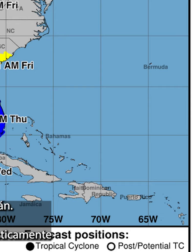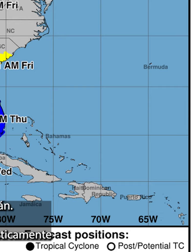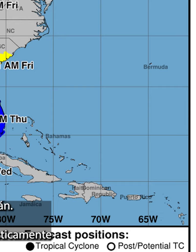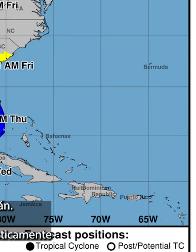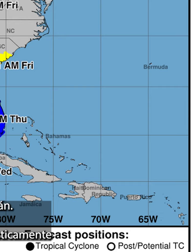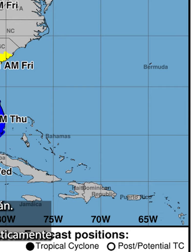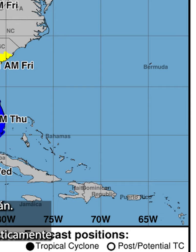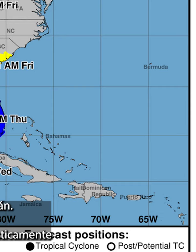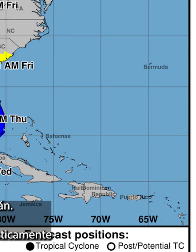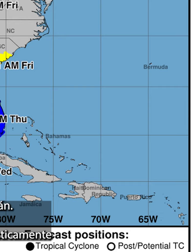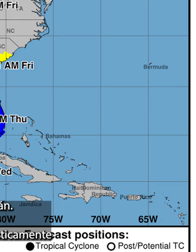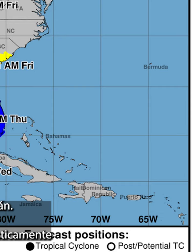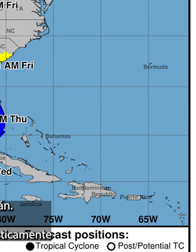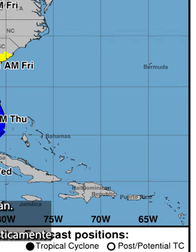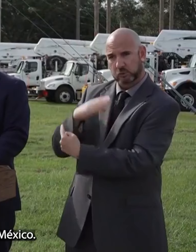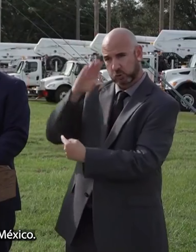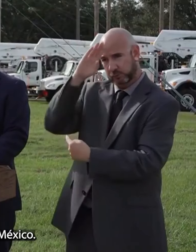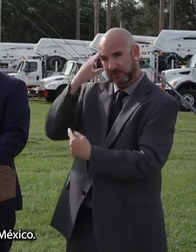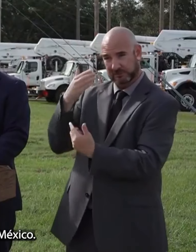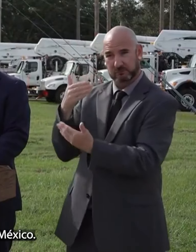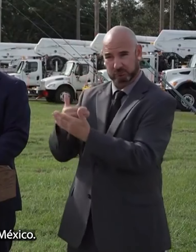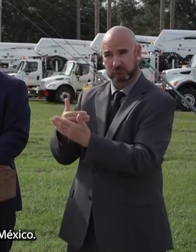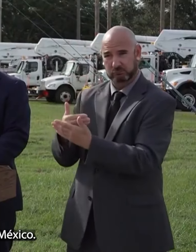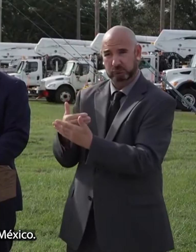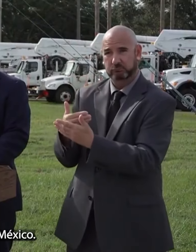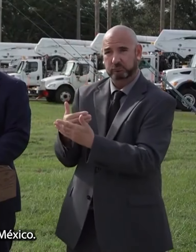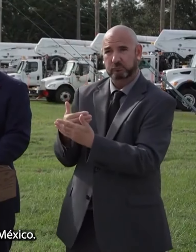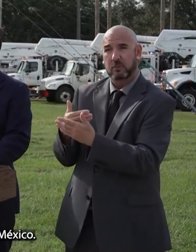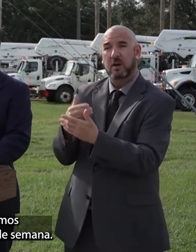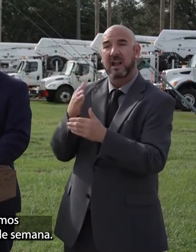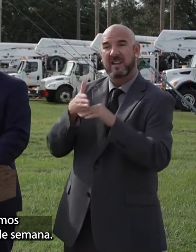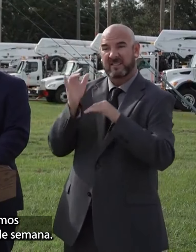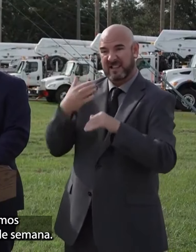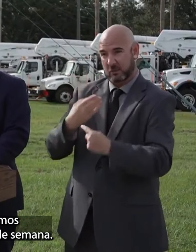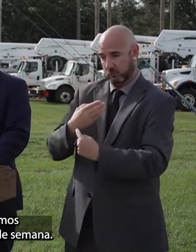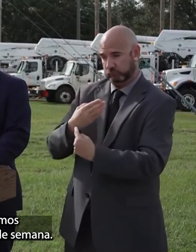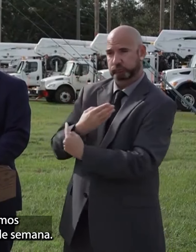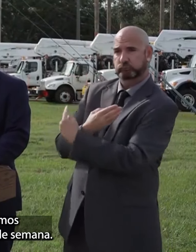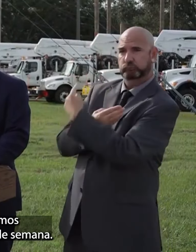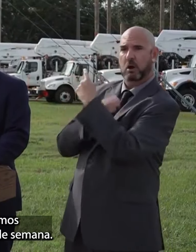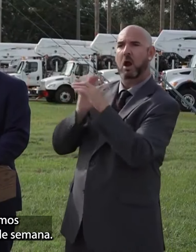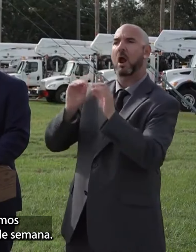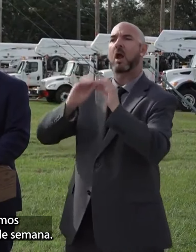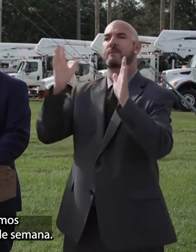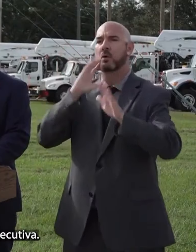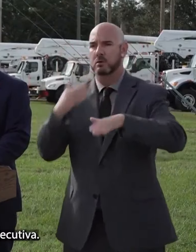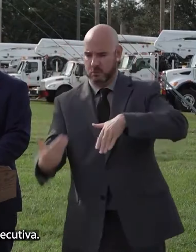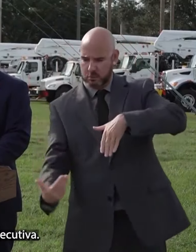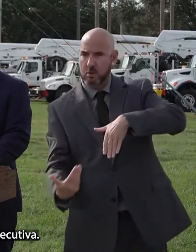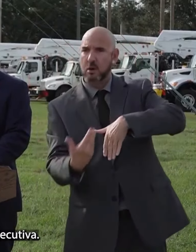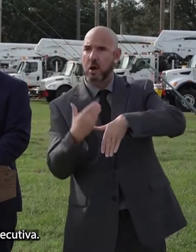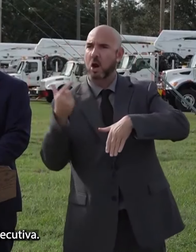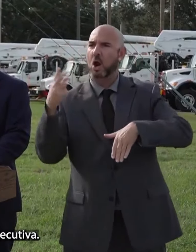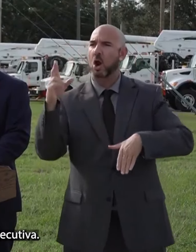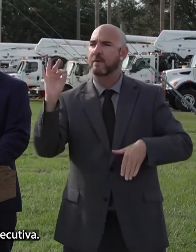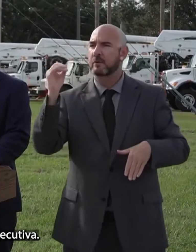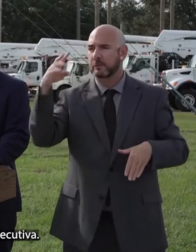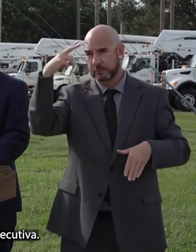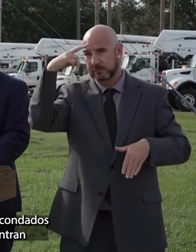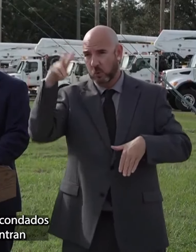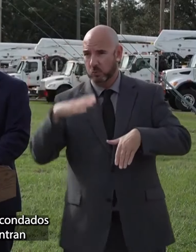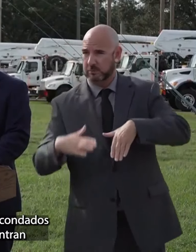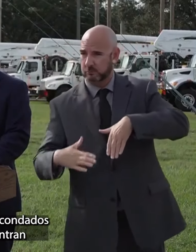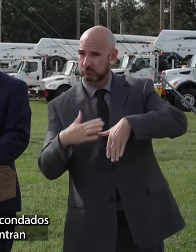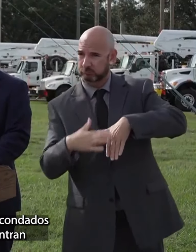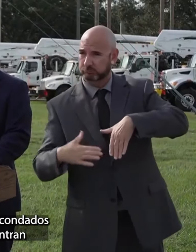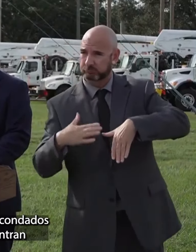and then it's going to have pretty much a clear runway in the Gulf of Mexico. We, of course, began preparing over the weekend. On Monday, I signed an